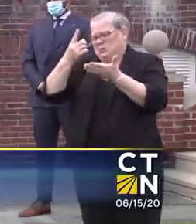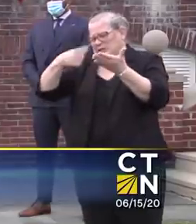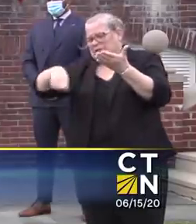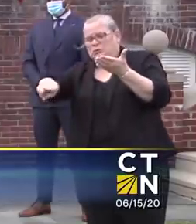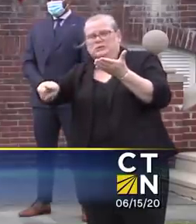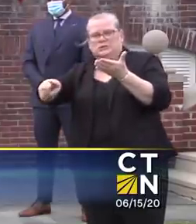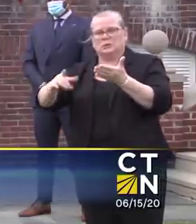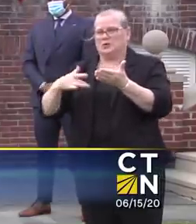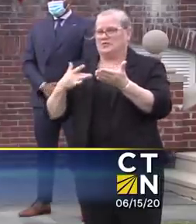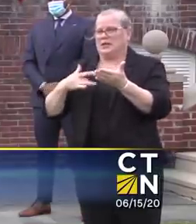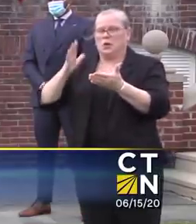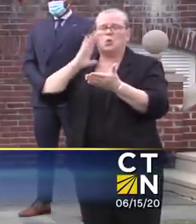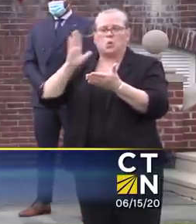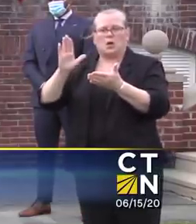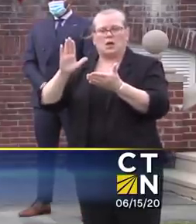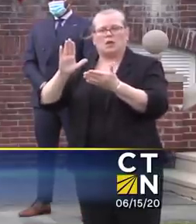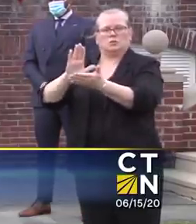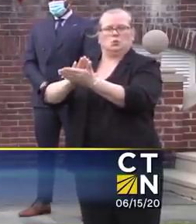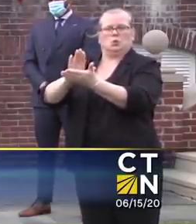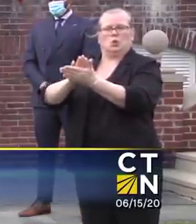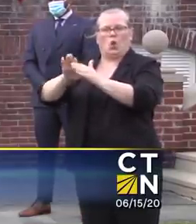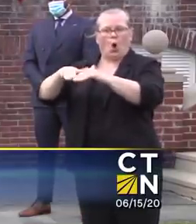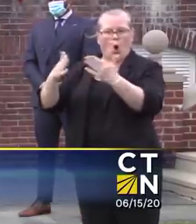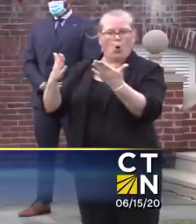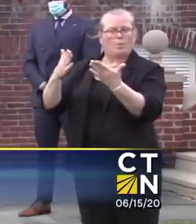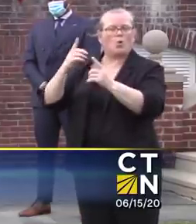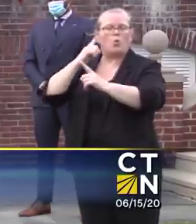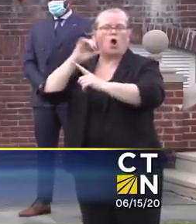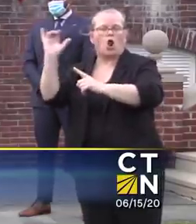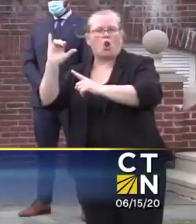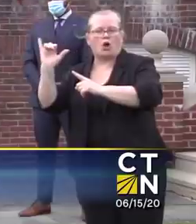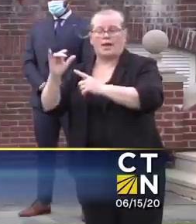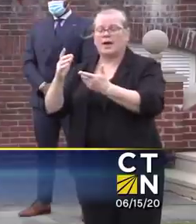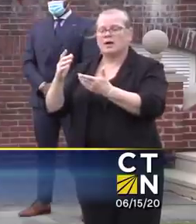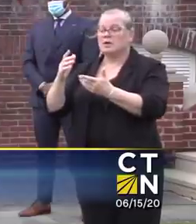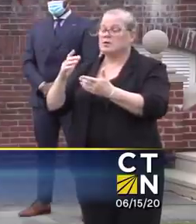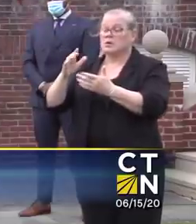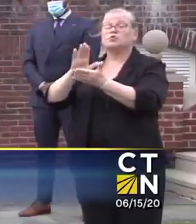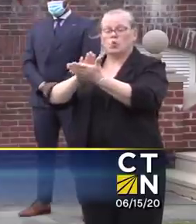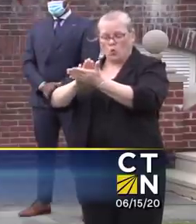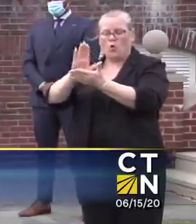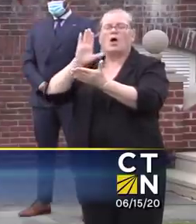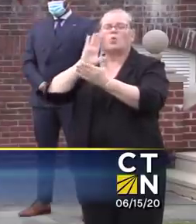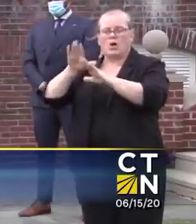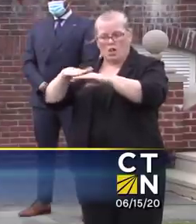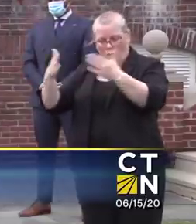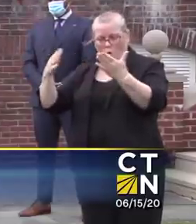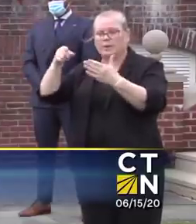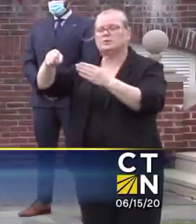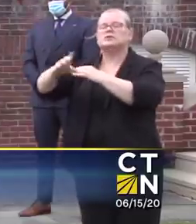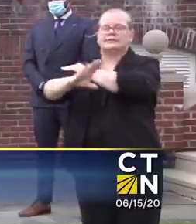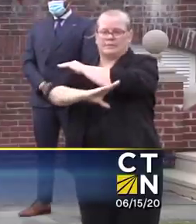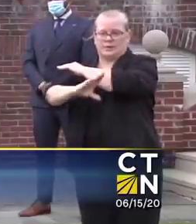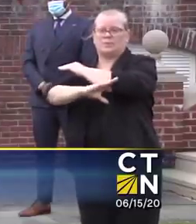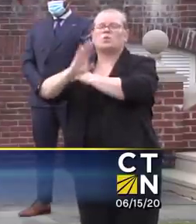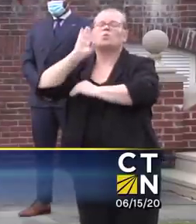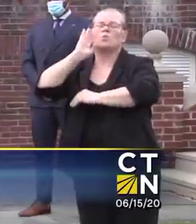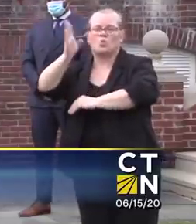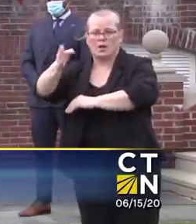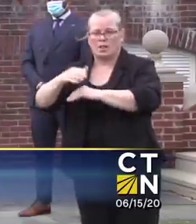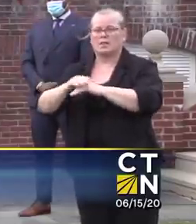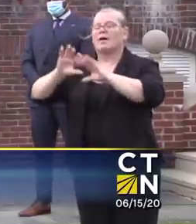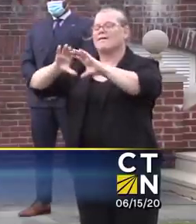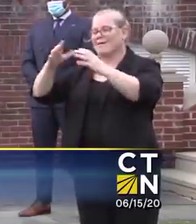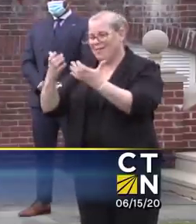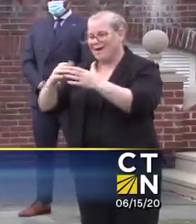we're focused on this really strong. We are going to have a school year in September. We're going to have classes in September. We're going to